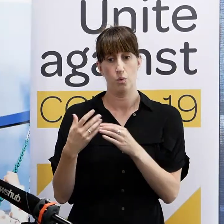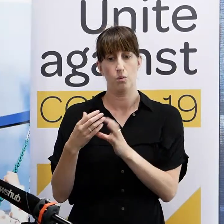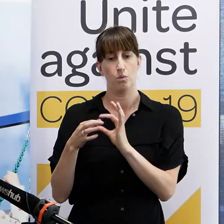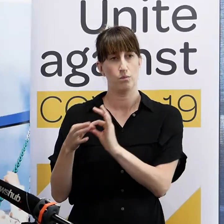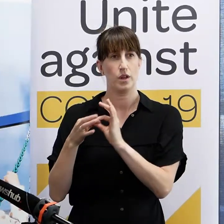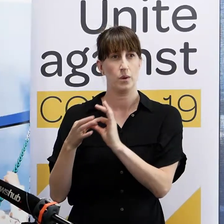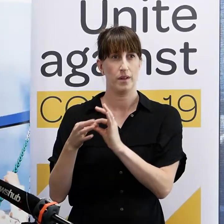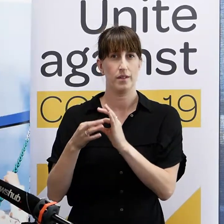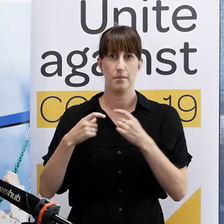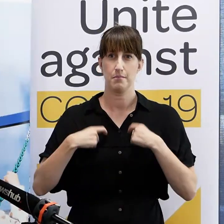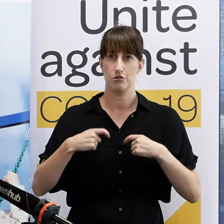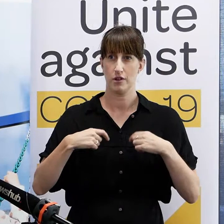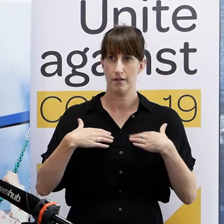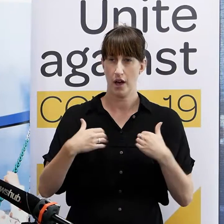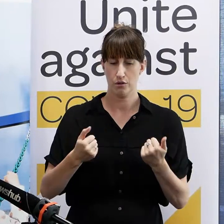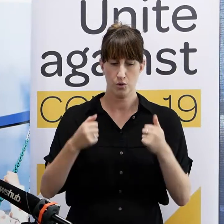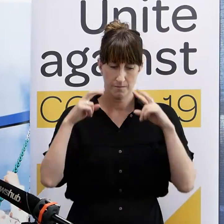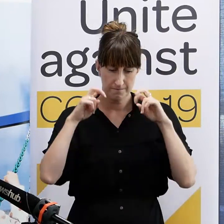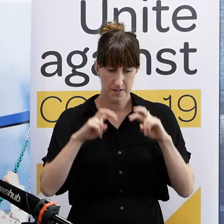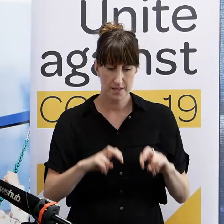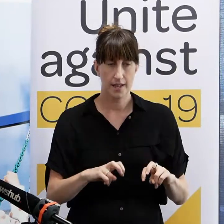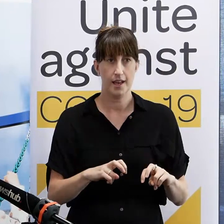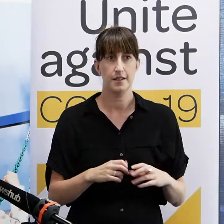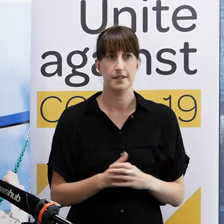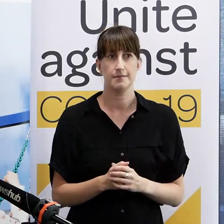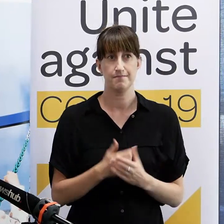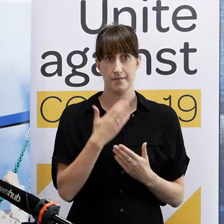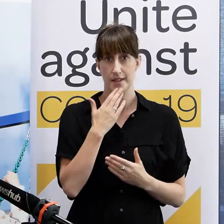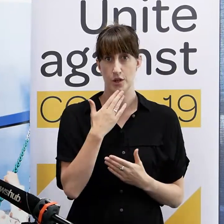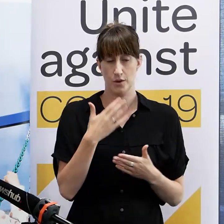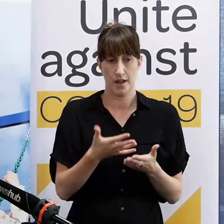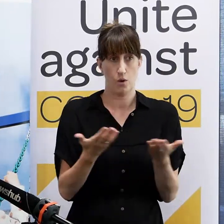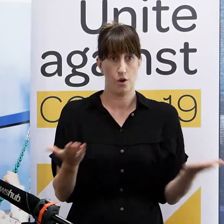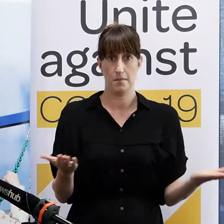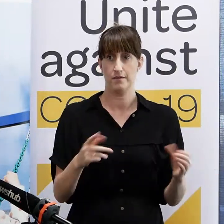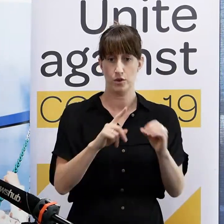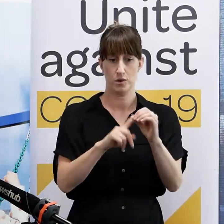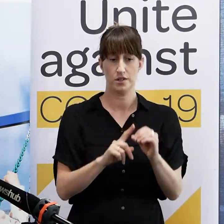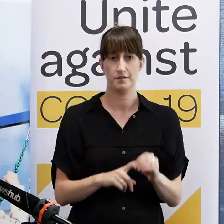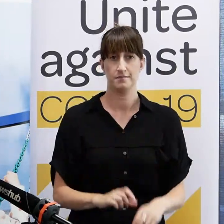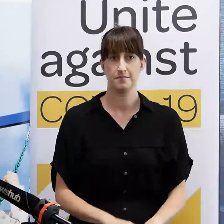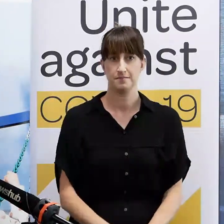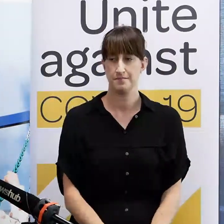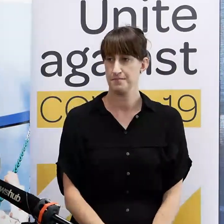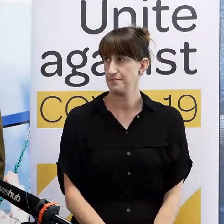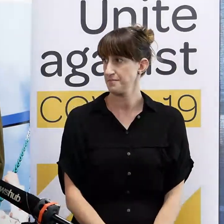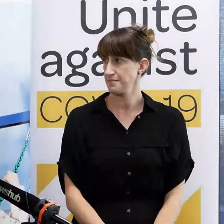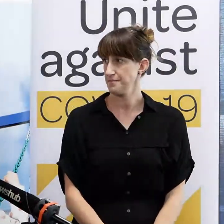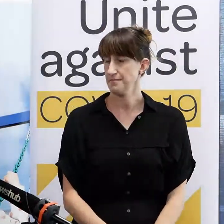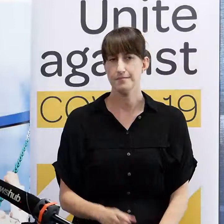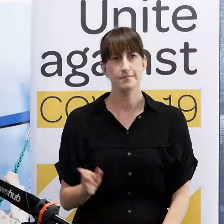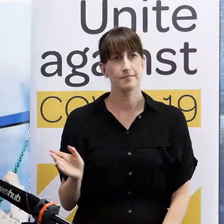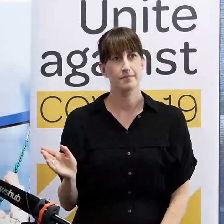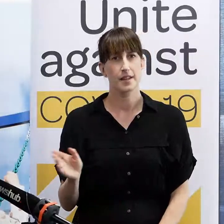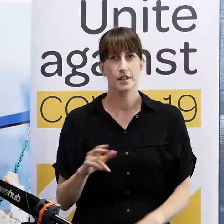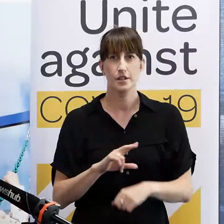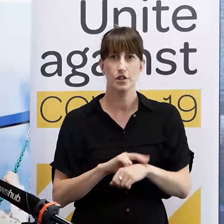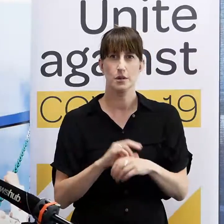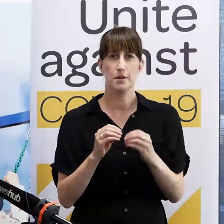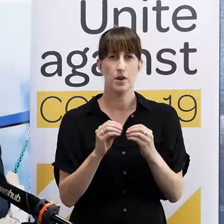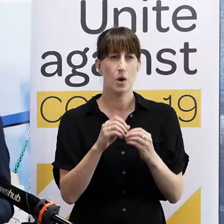finalise the investigation. Thank you very much. We'll now be happy to take questions. Jim, actually, I might just make 2 other comments,